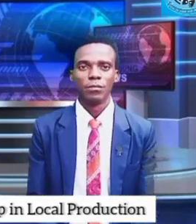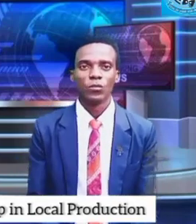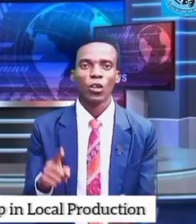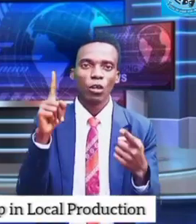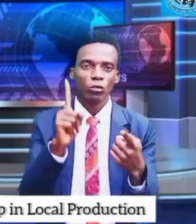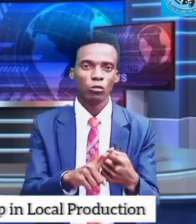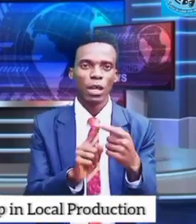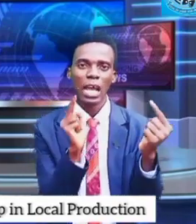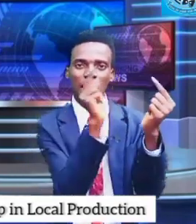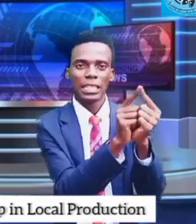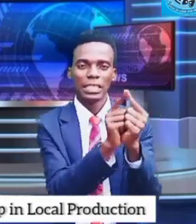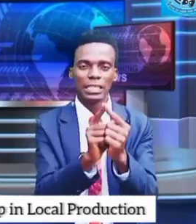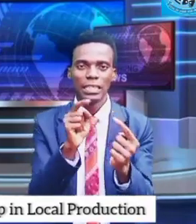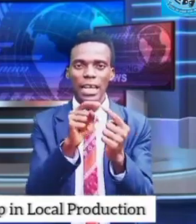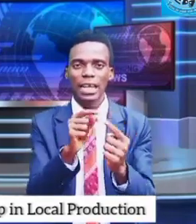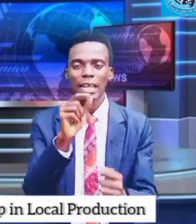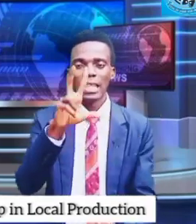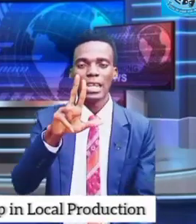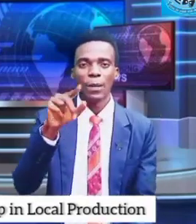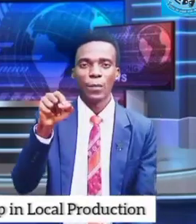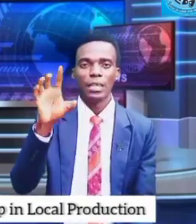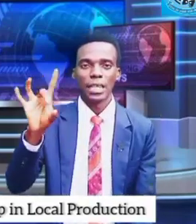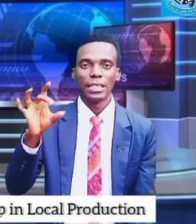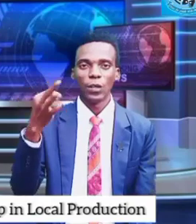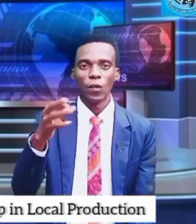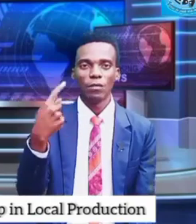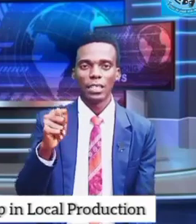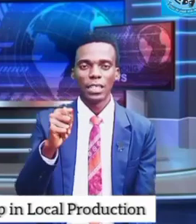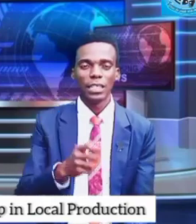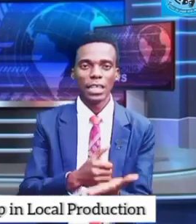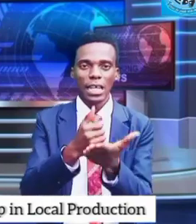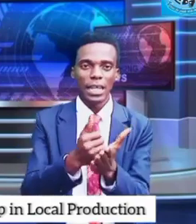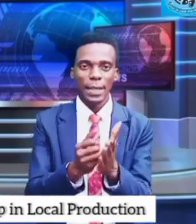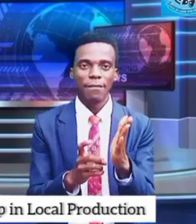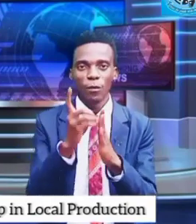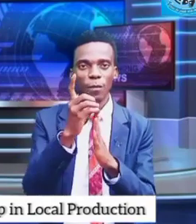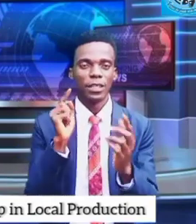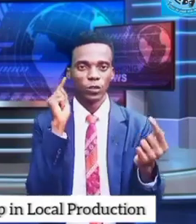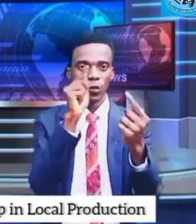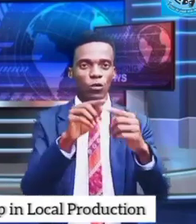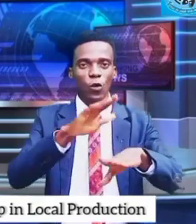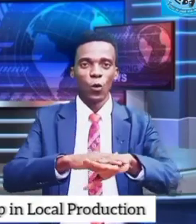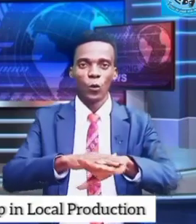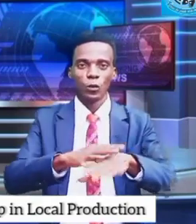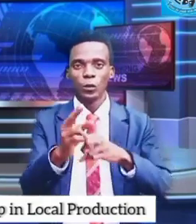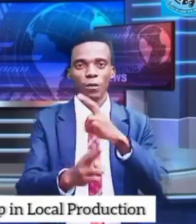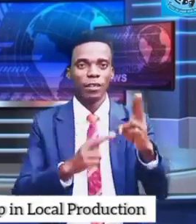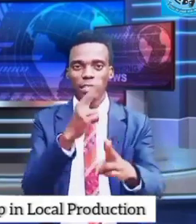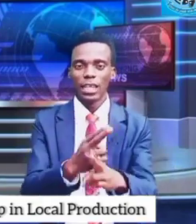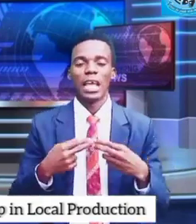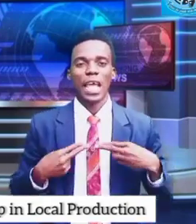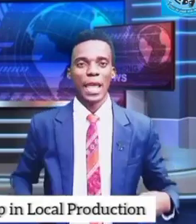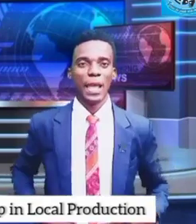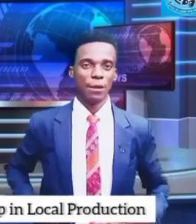To attain targets 3.8 of the Sustainable Development Goals on the universal health coverage,